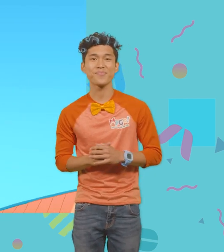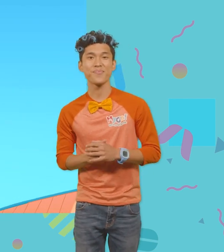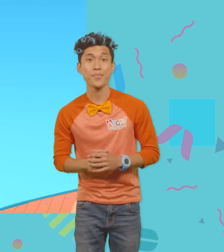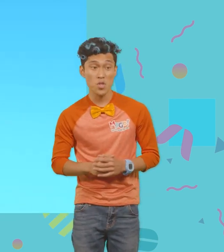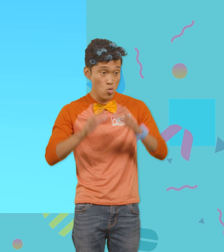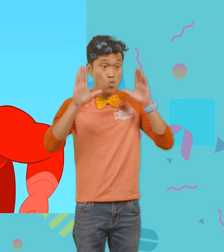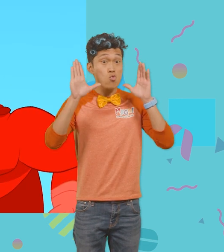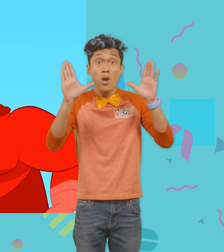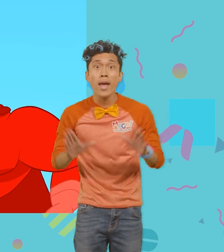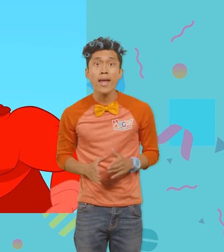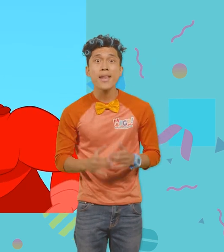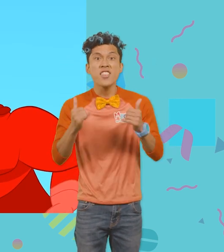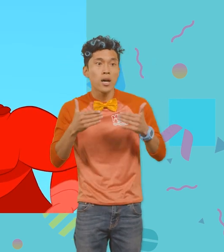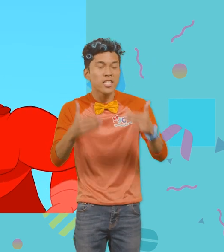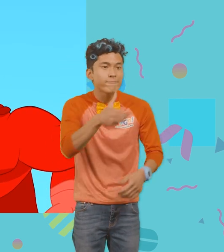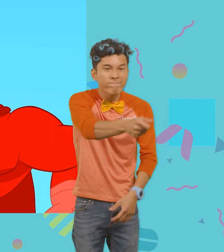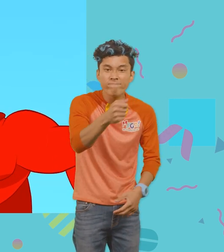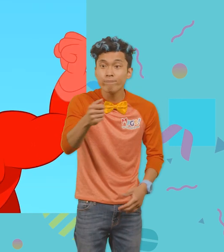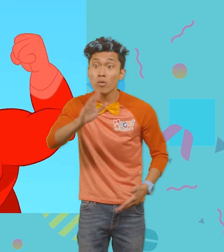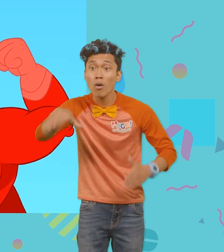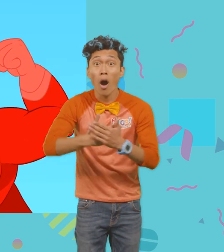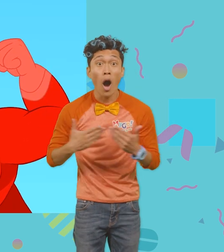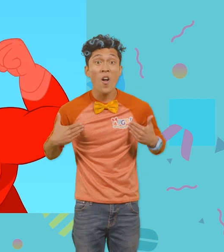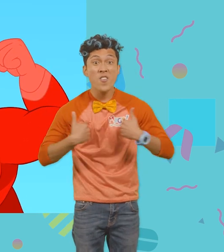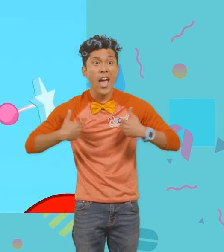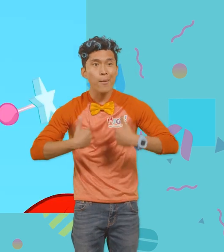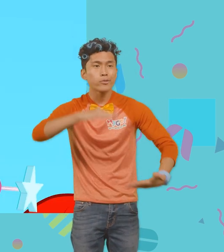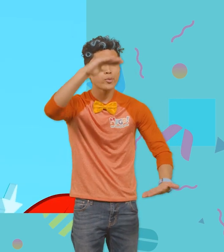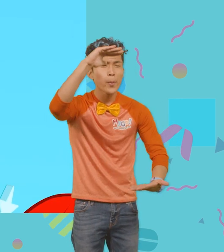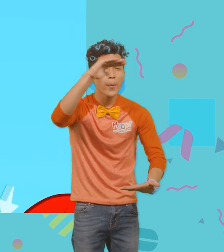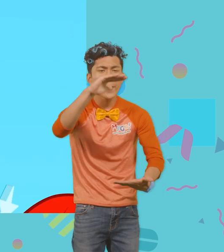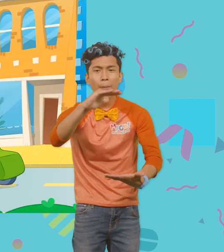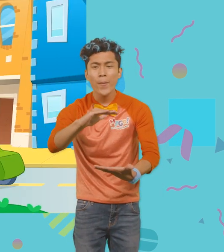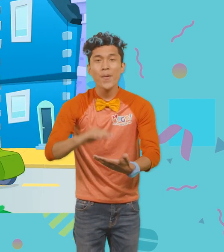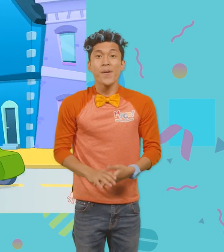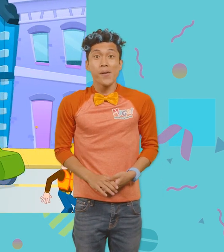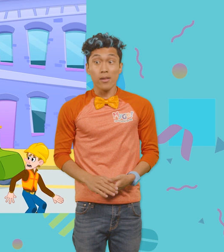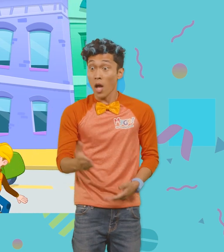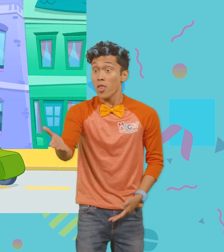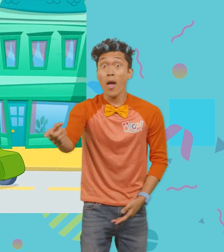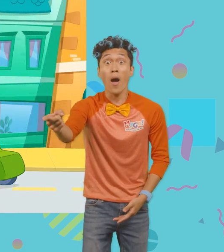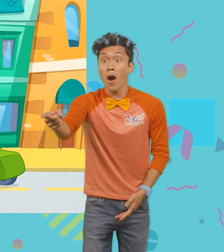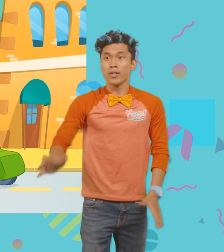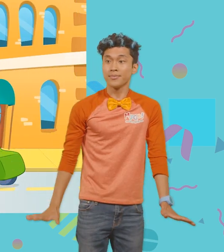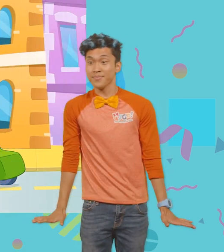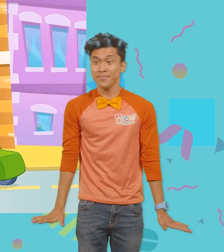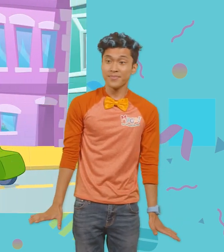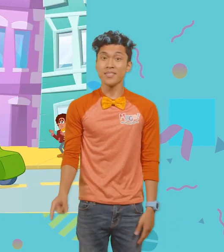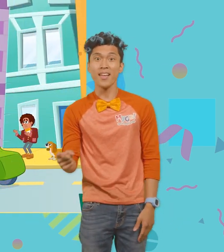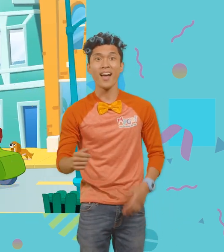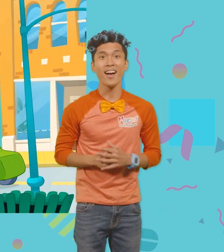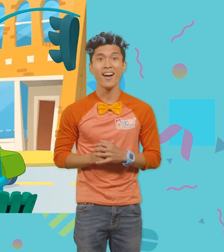No! Great! Now let's zap back all the animals. There! It's the penguin!